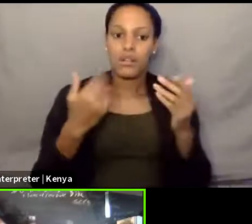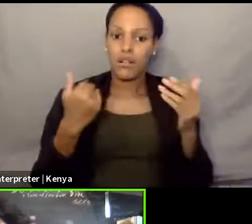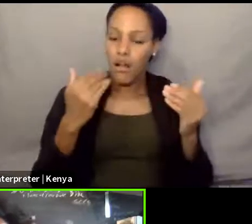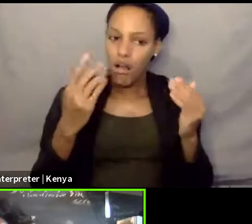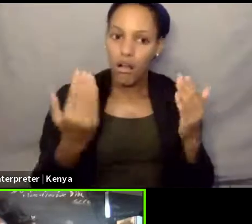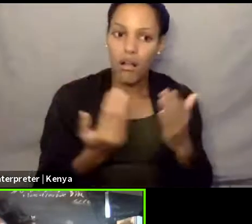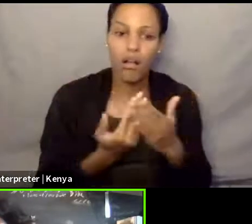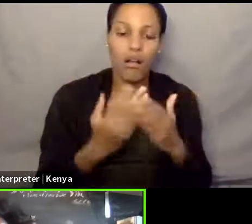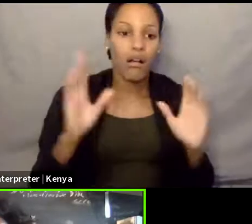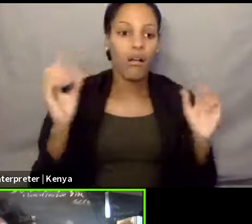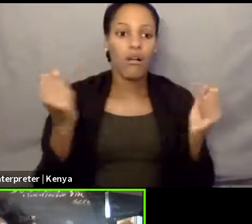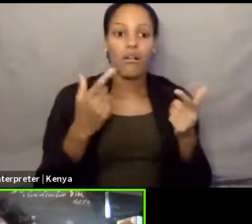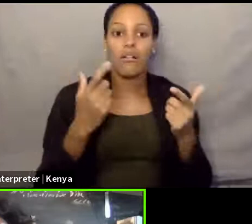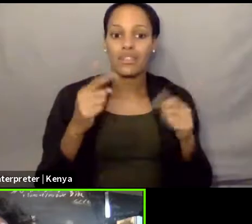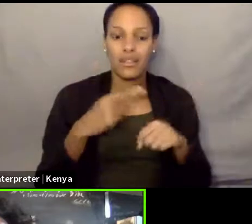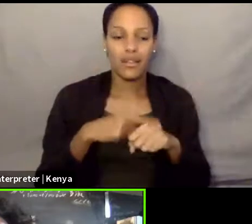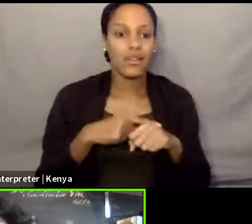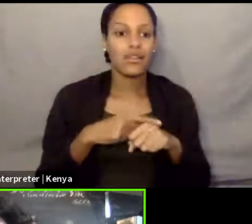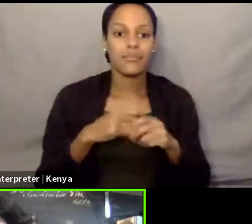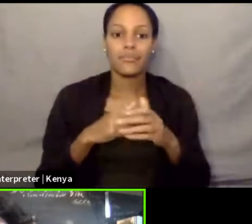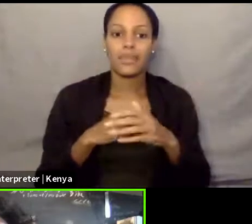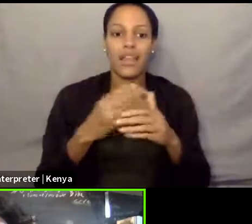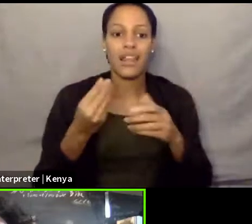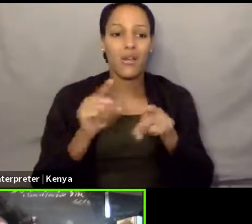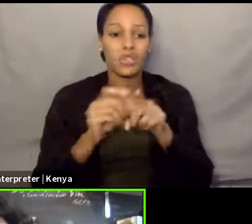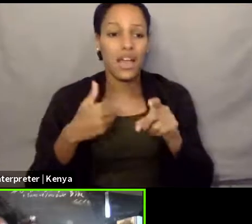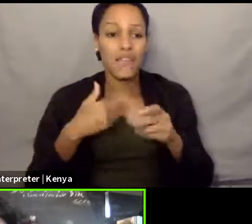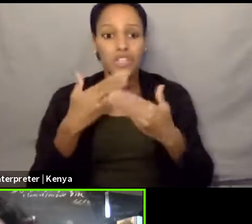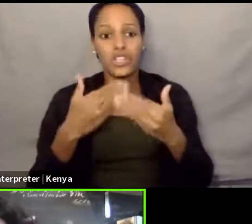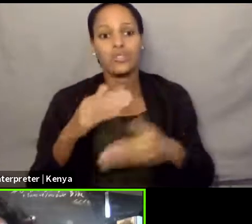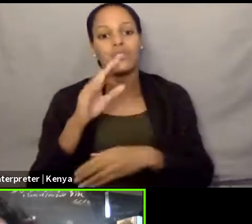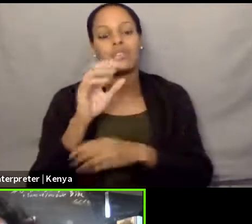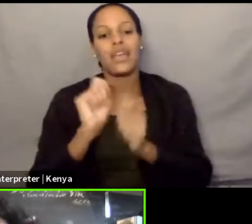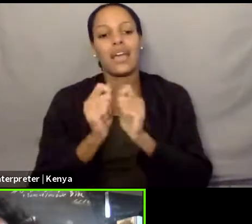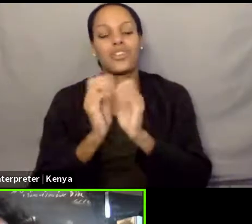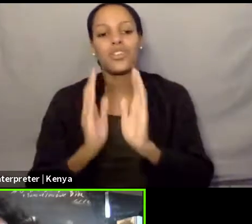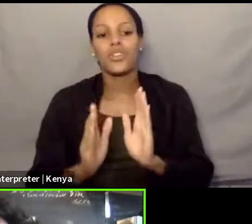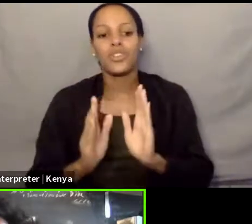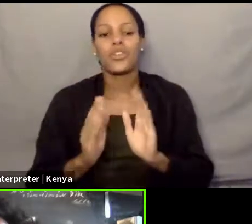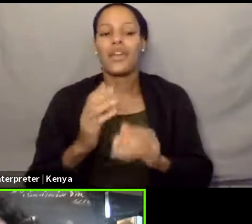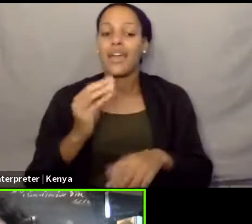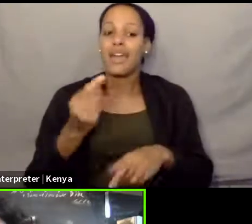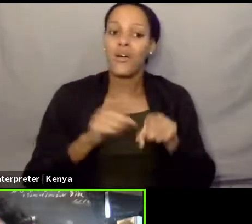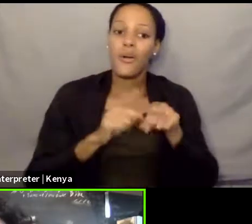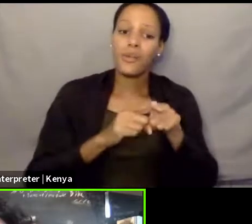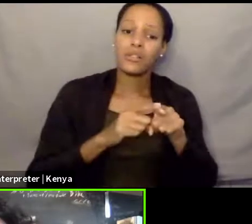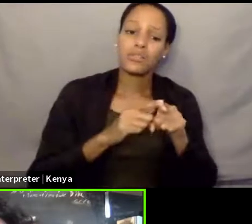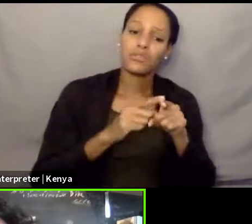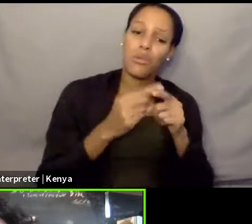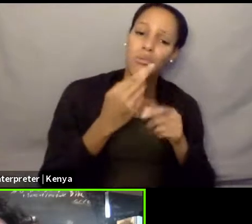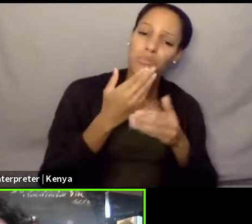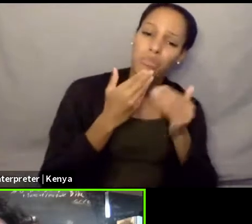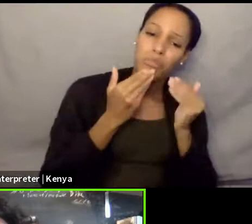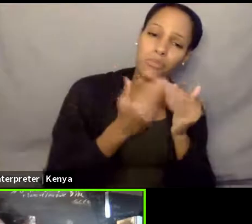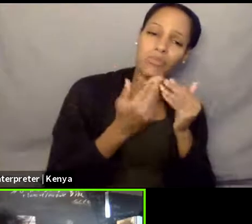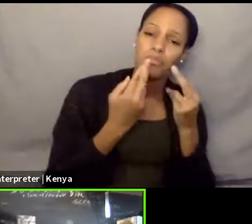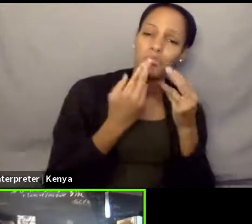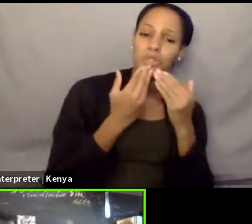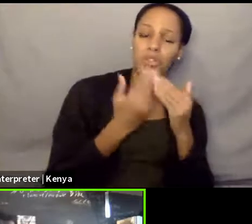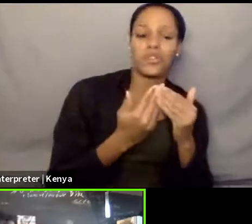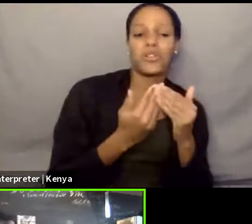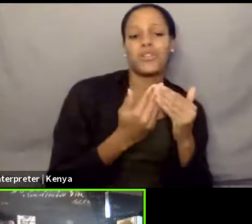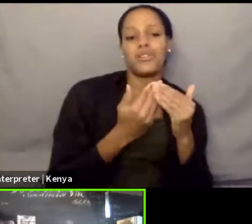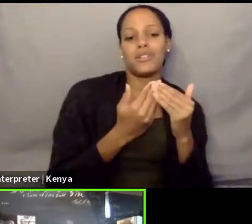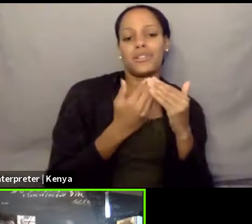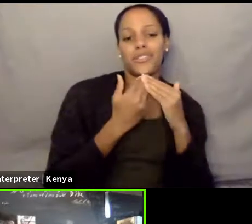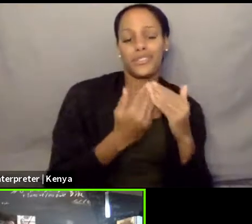to an excellent editor at Algonquin, but beloved friends who read my work, and folks who